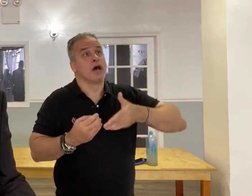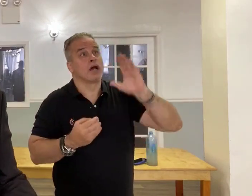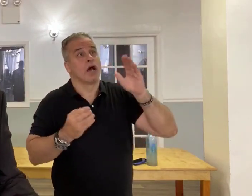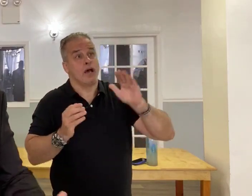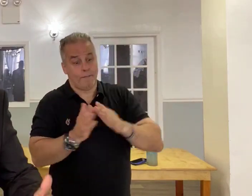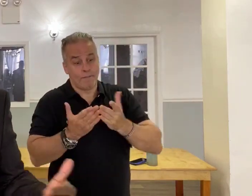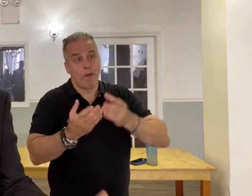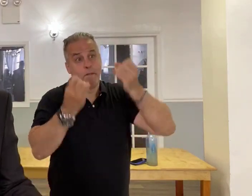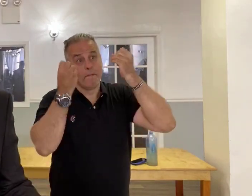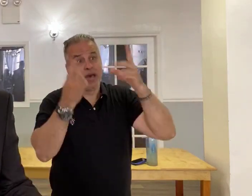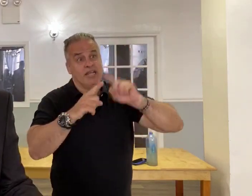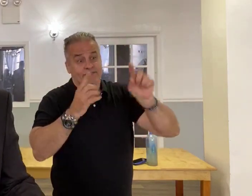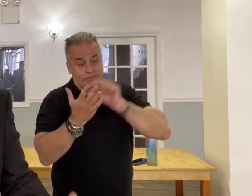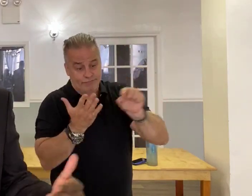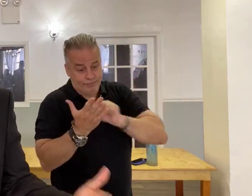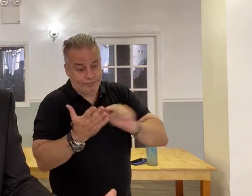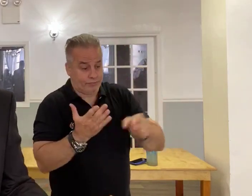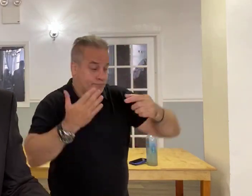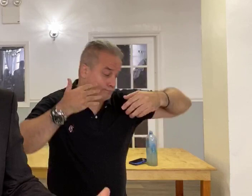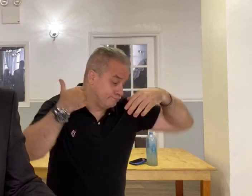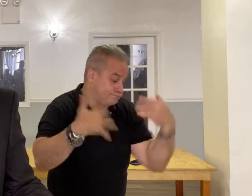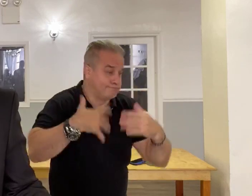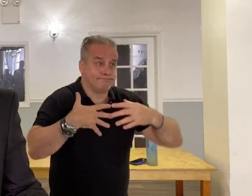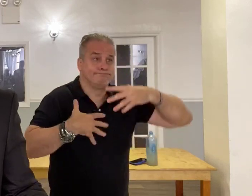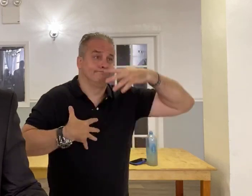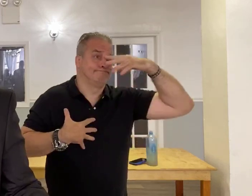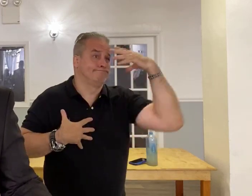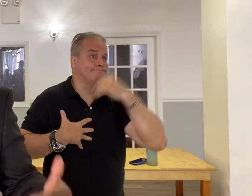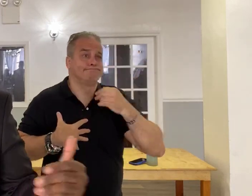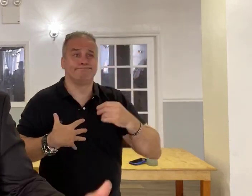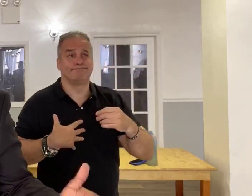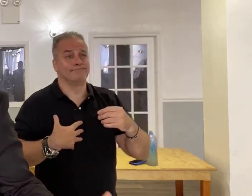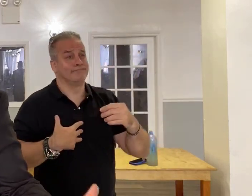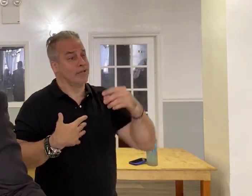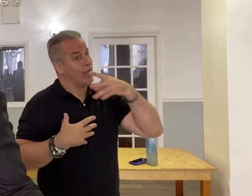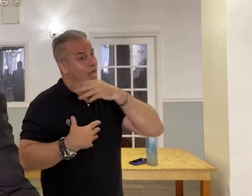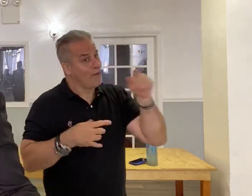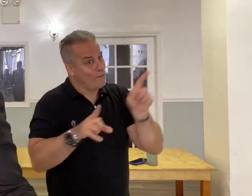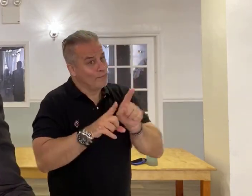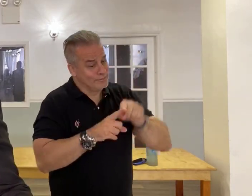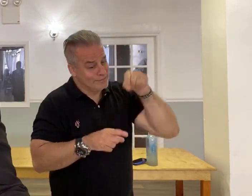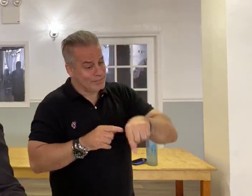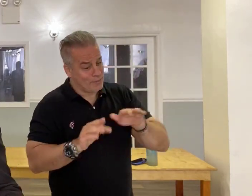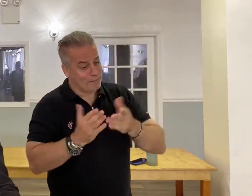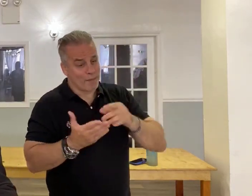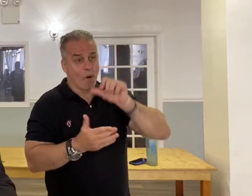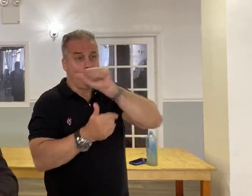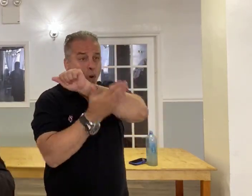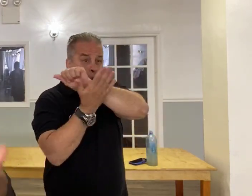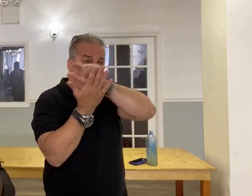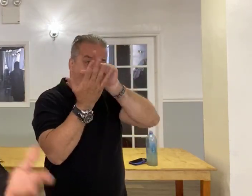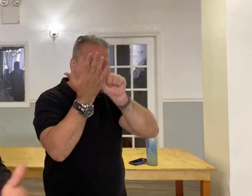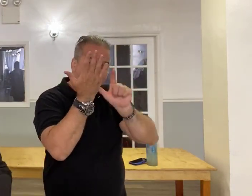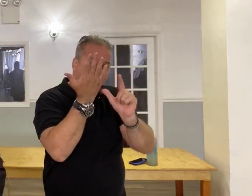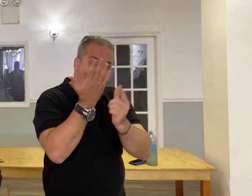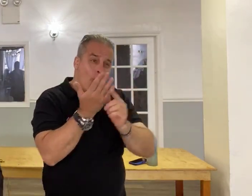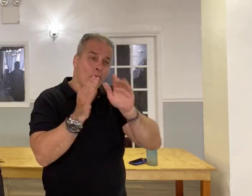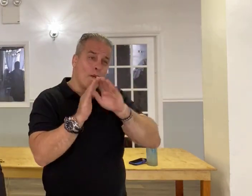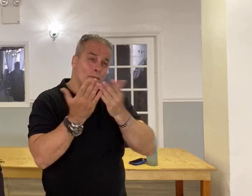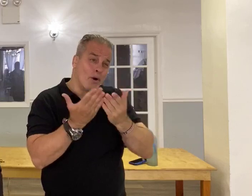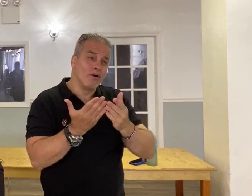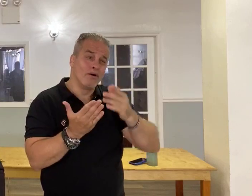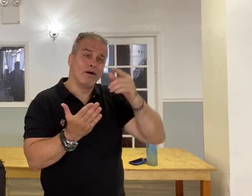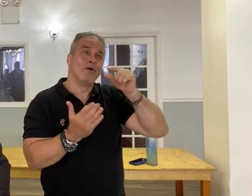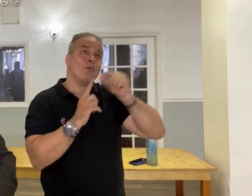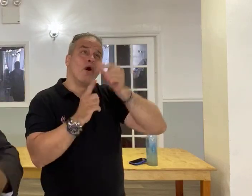alive. Amen. For the Word of God is quick and powerful and sharper than any two-edged sword, piercing even to the